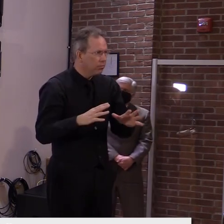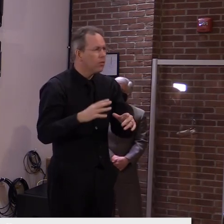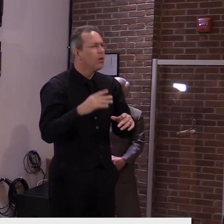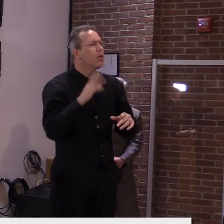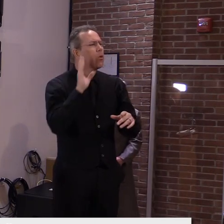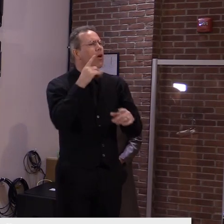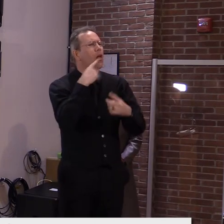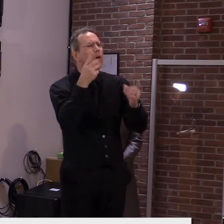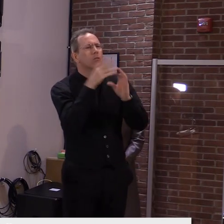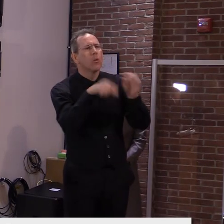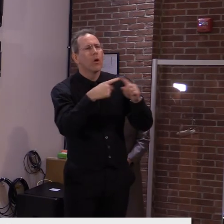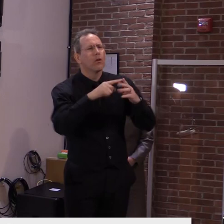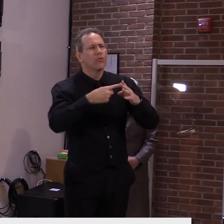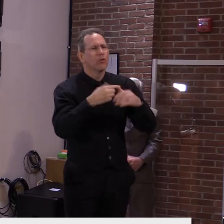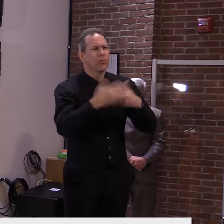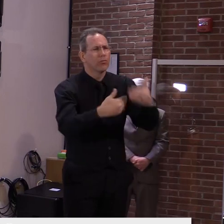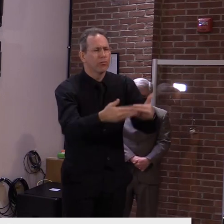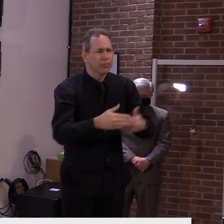fairly soon.